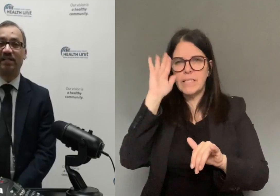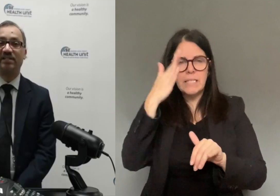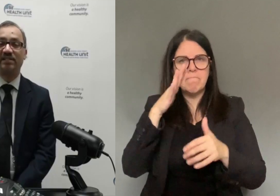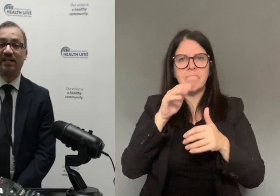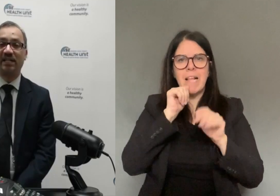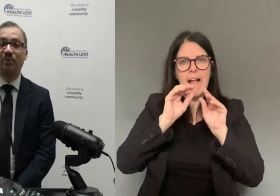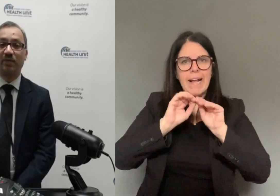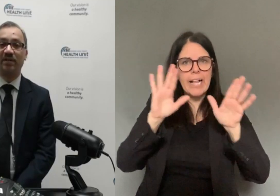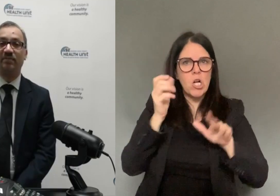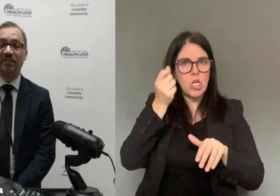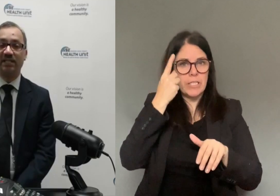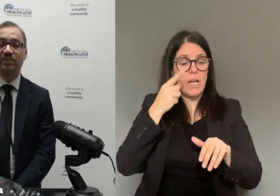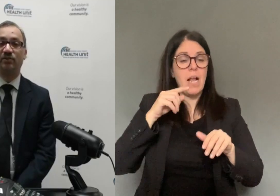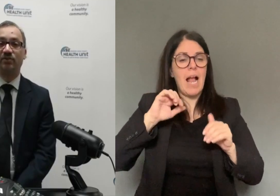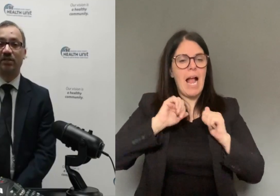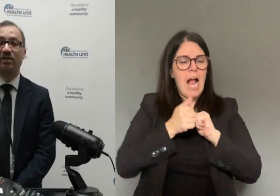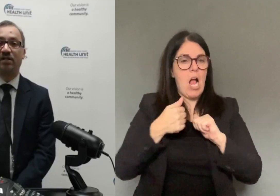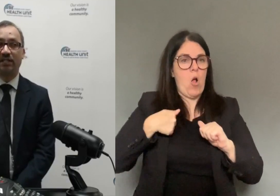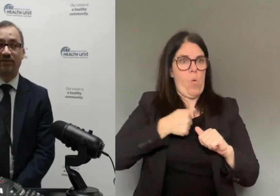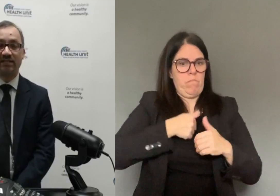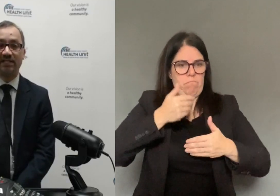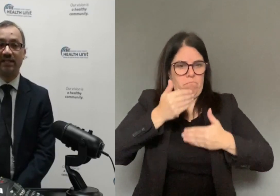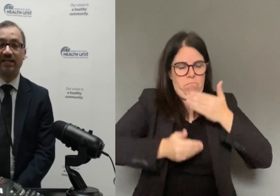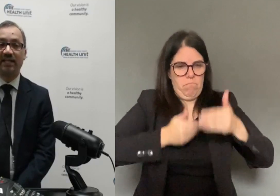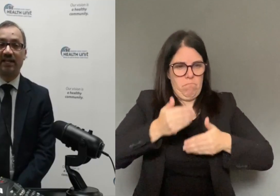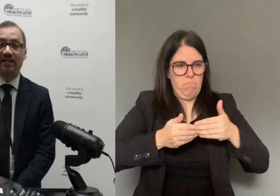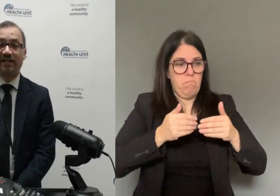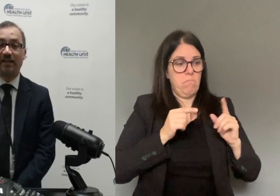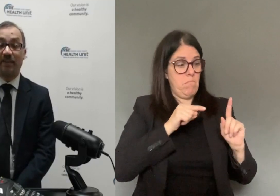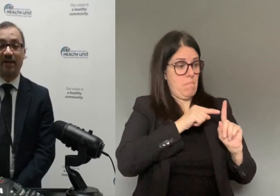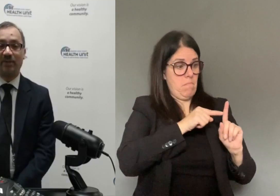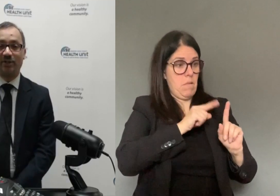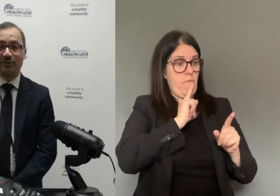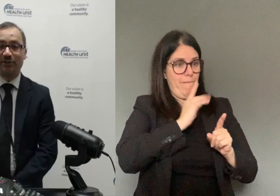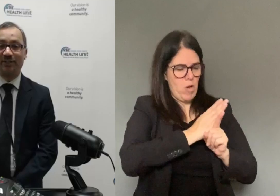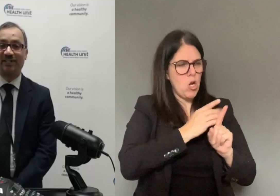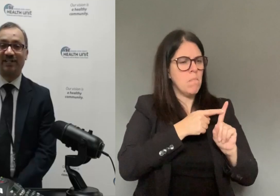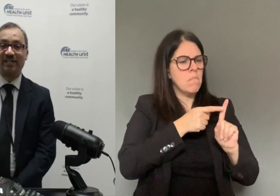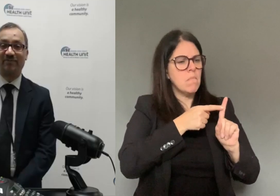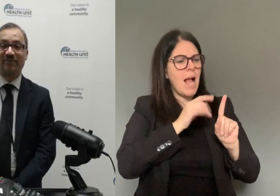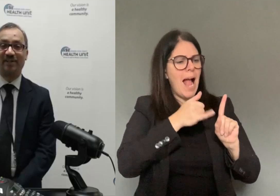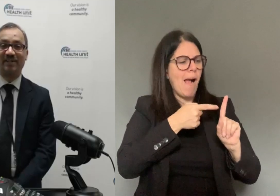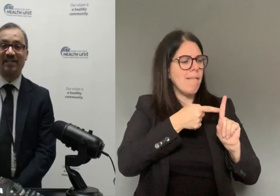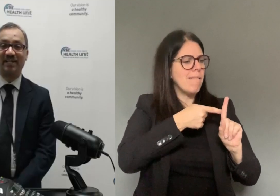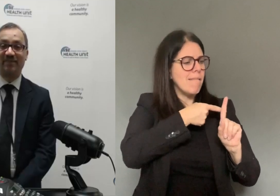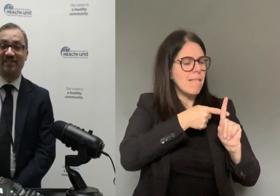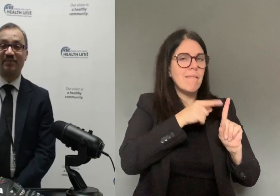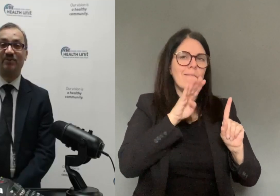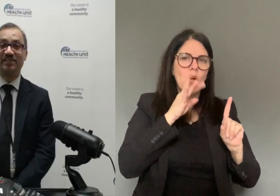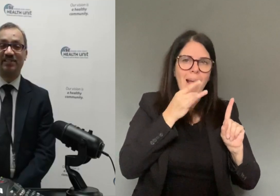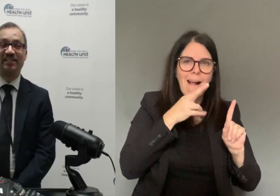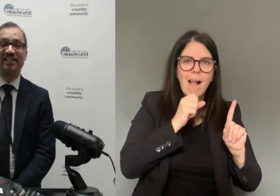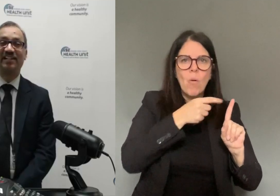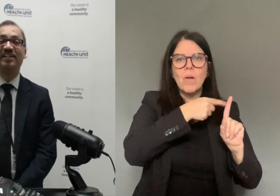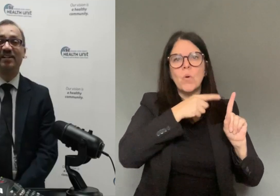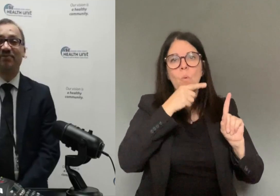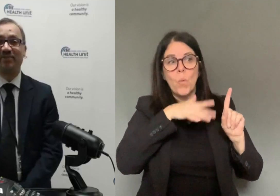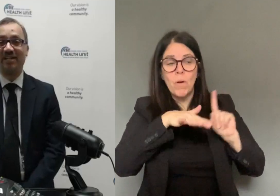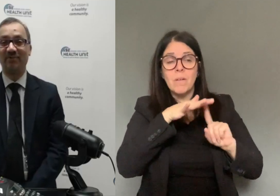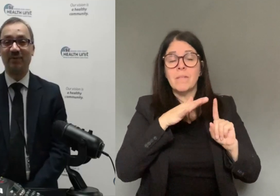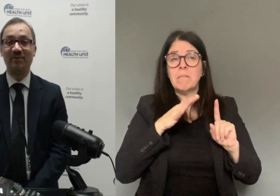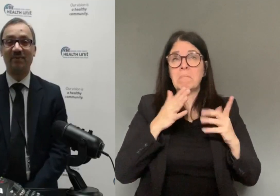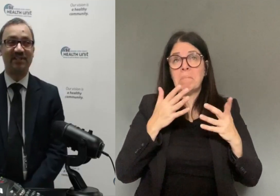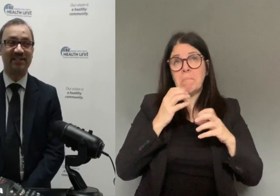people understand what it means to do a contact tracing. I'm not sure if it was clear enough